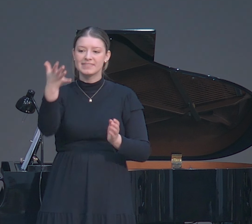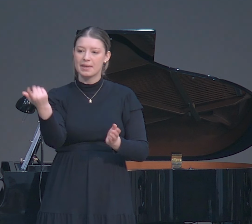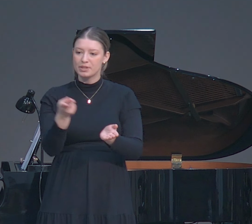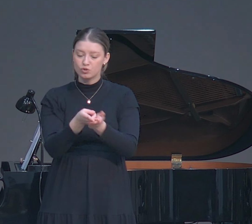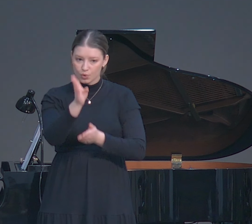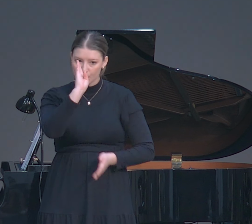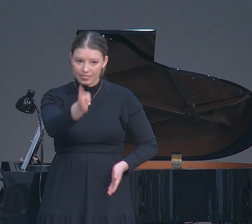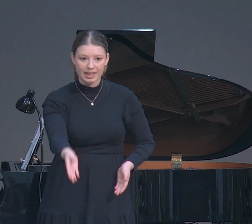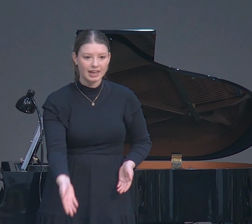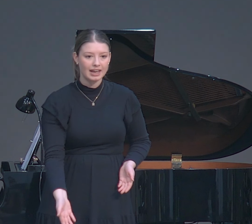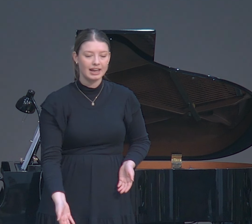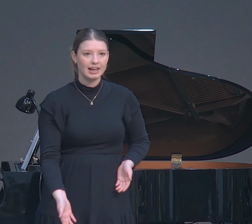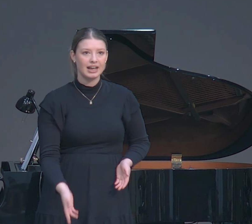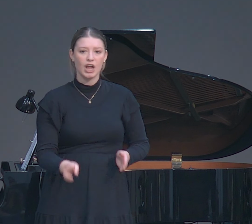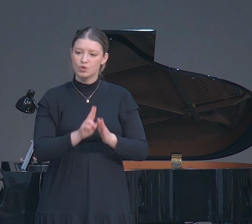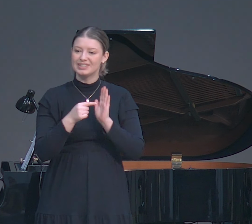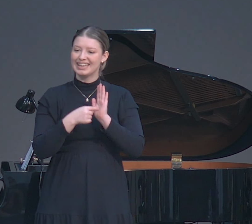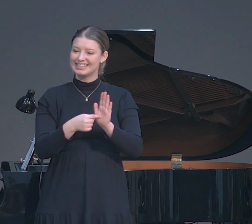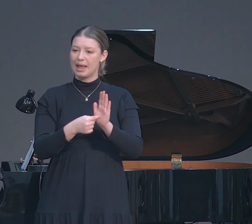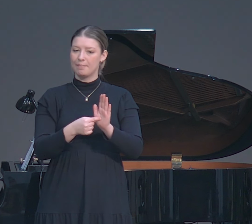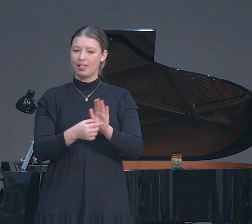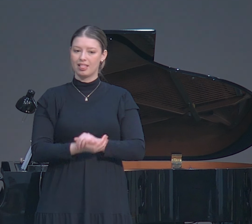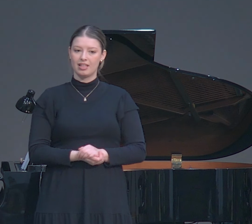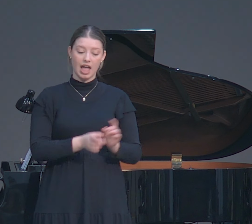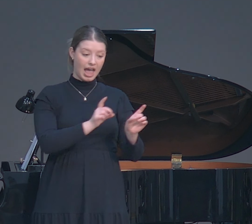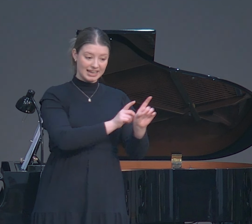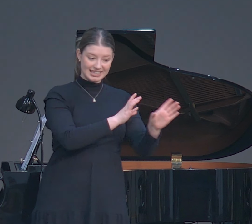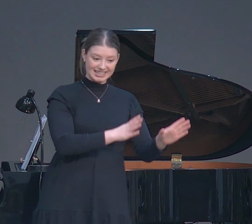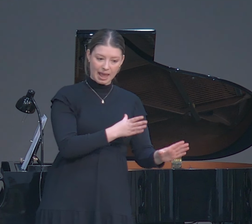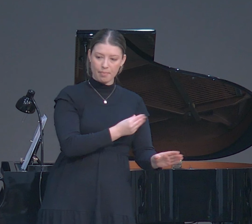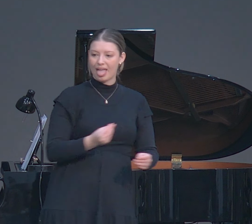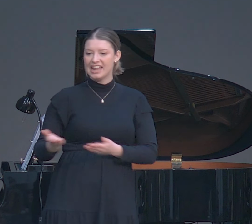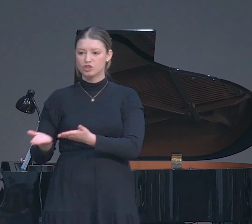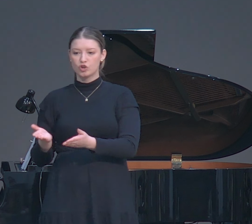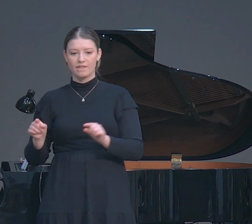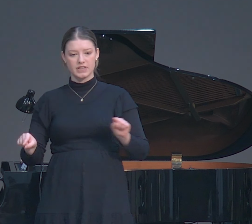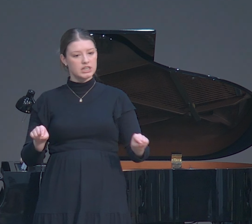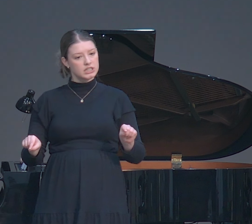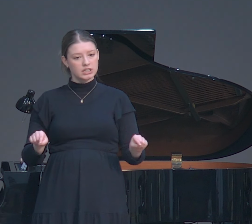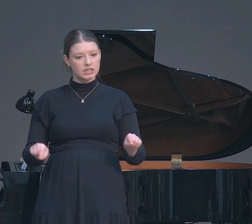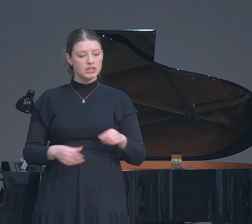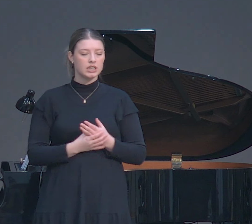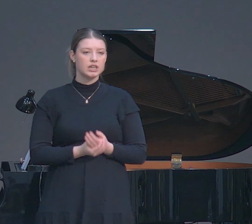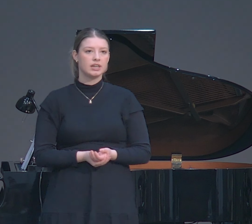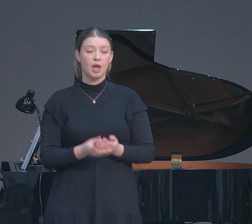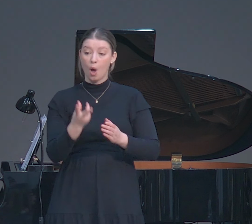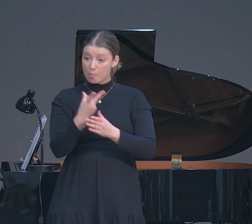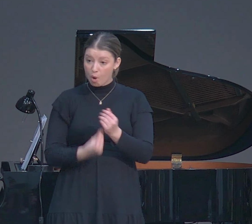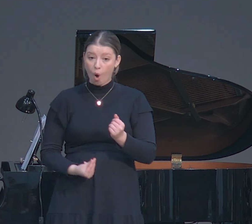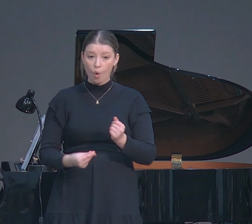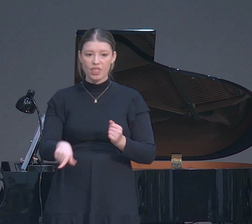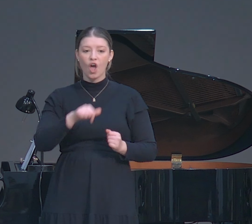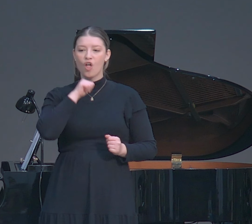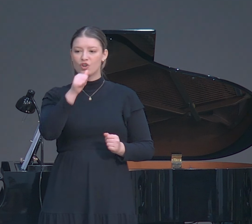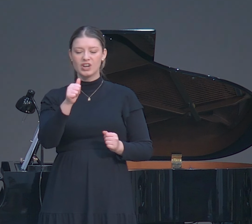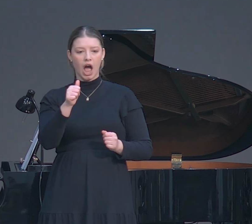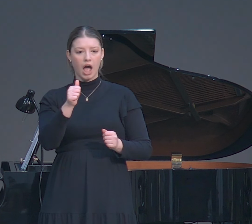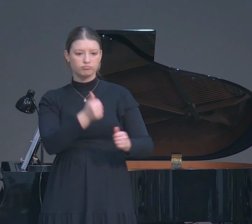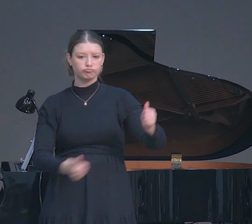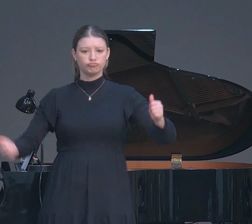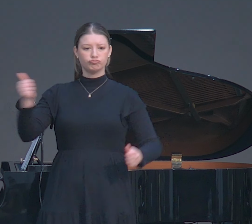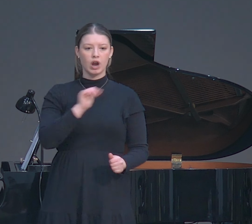And so he uses an example, a disciple and a servant. Both are not above